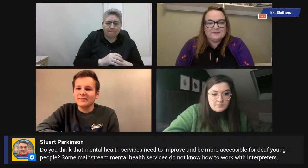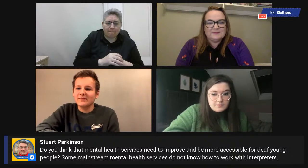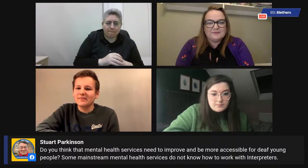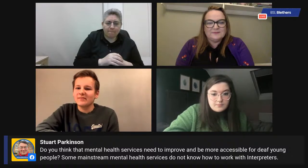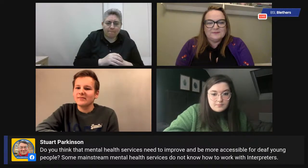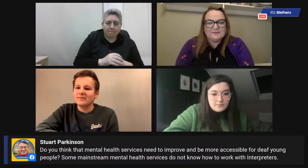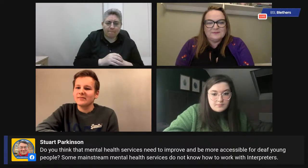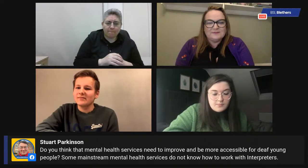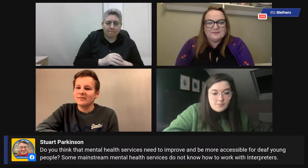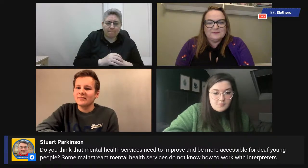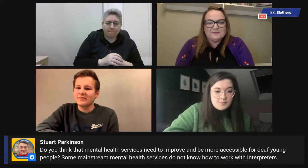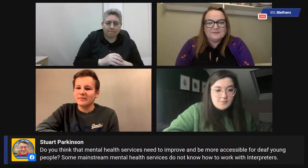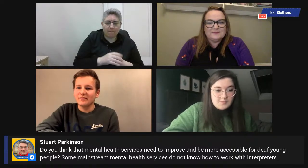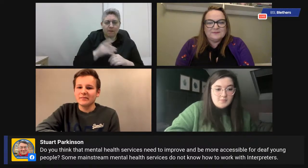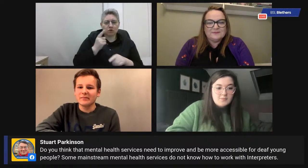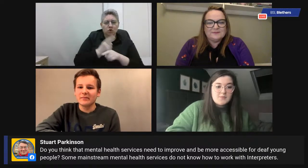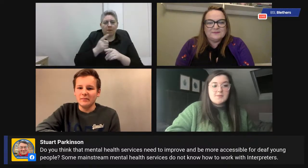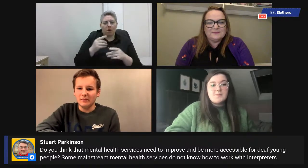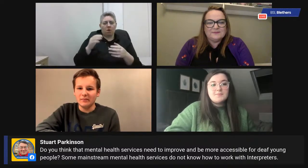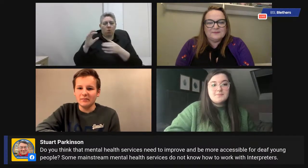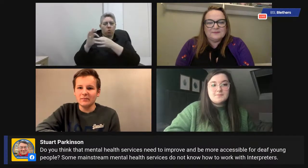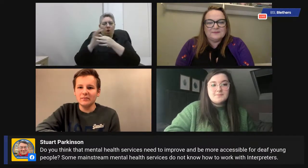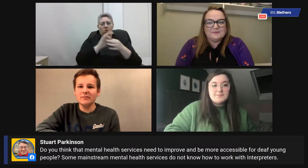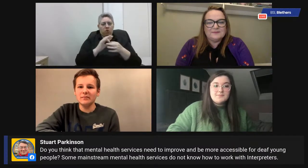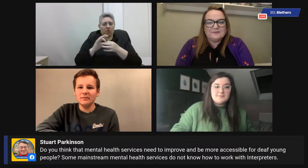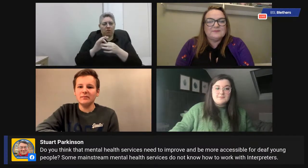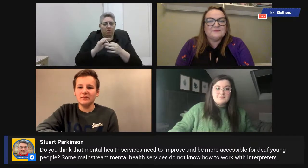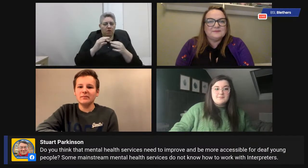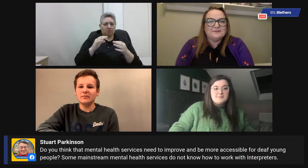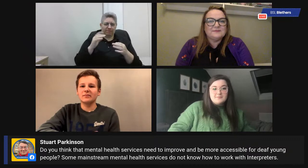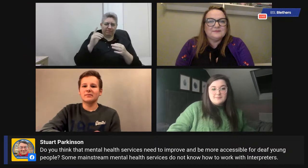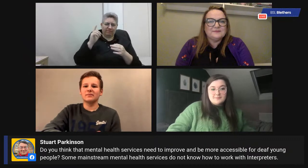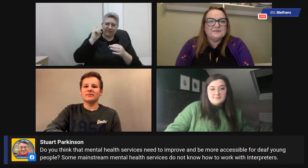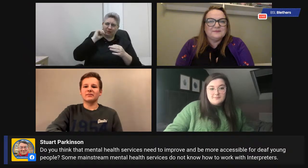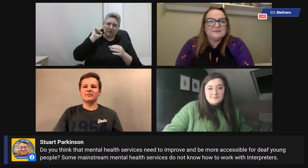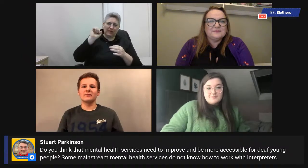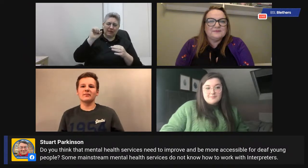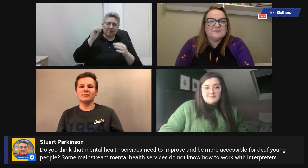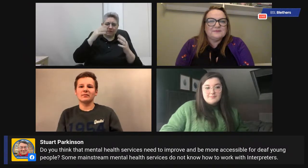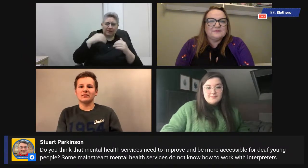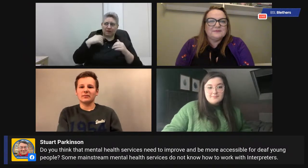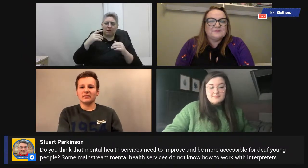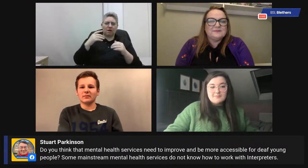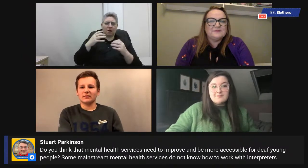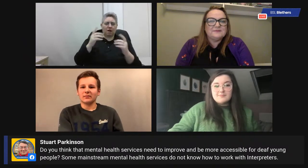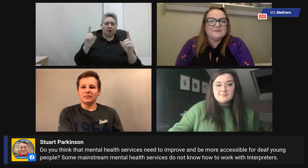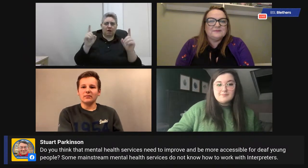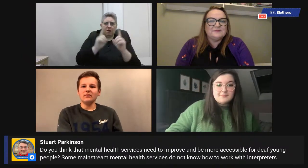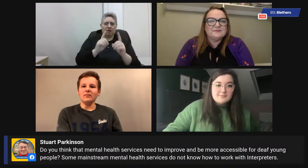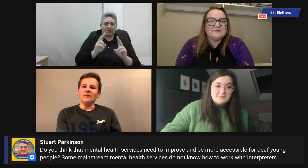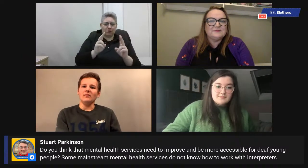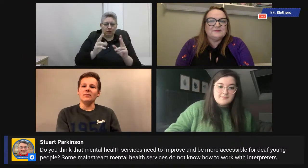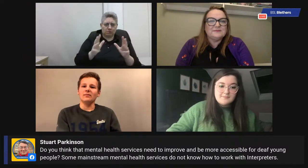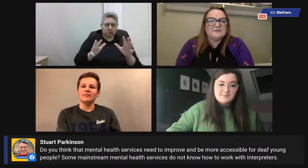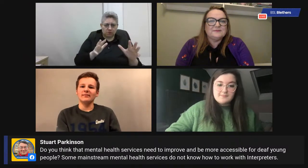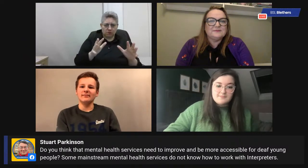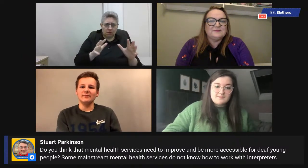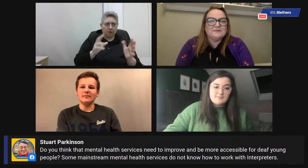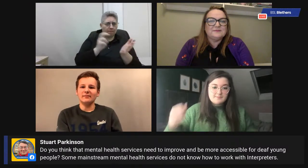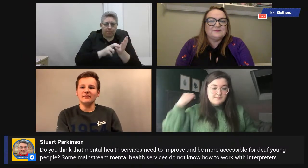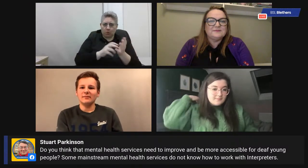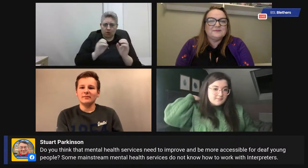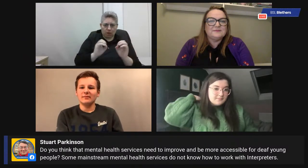Do you think that mental health services need to improve and be more accessible for deaf young people? Some mainstream mental